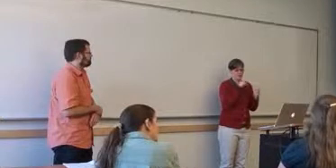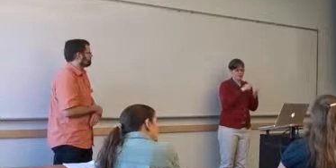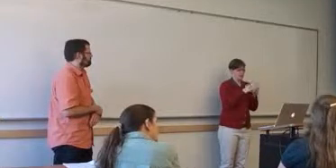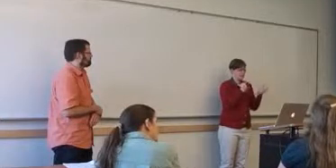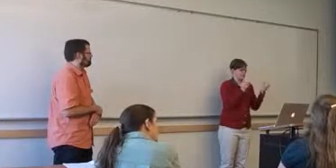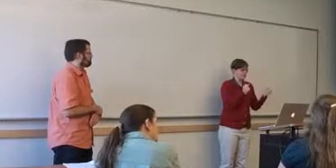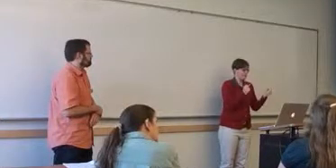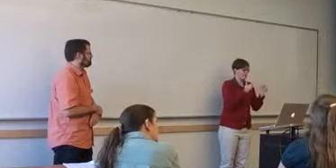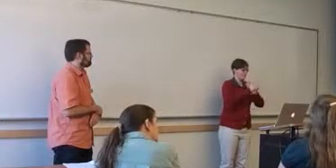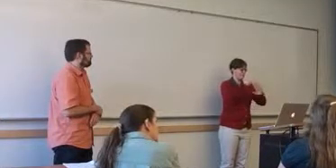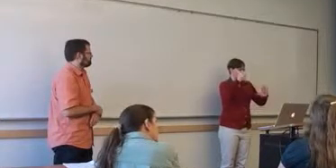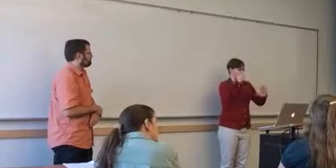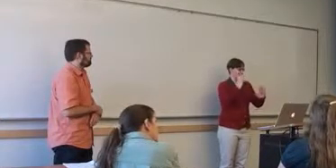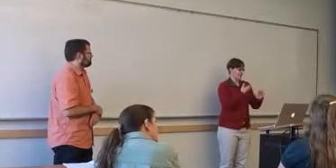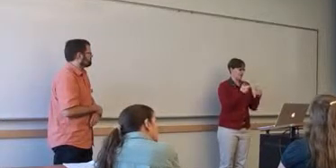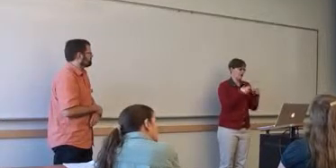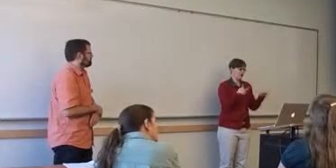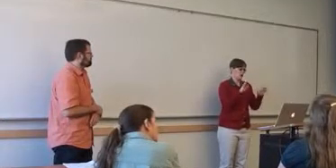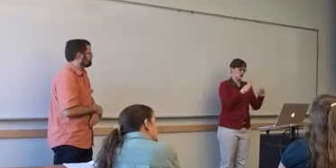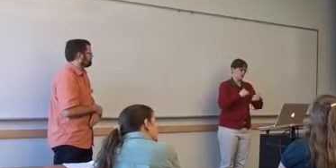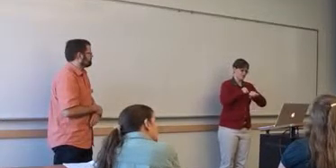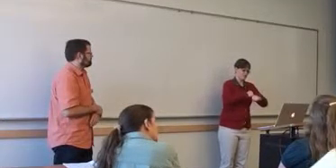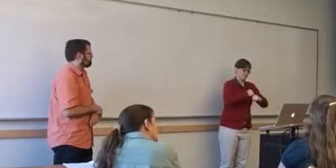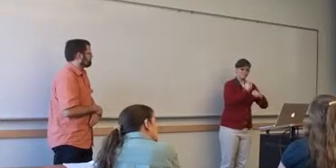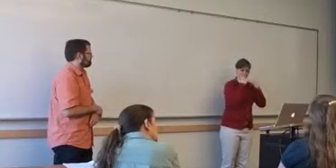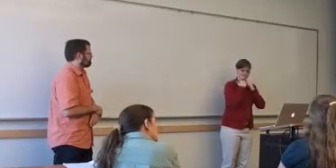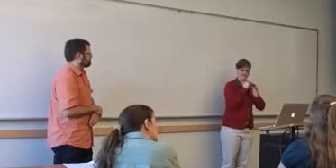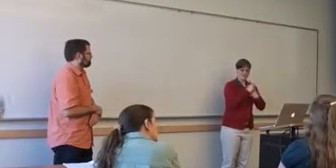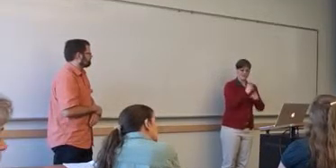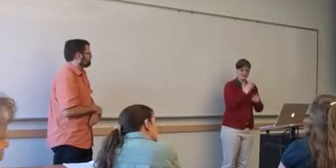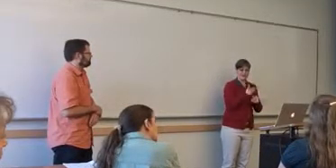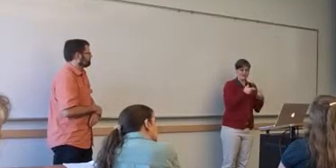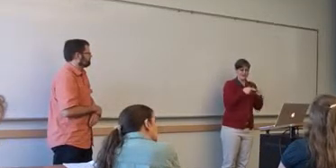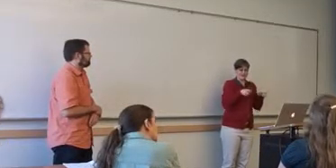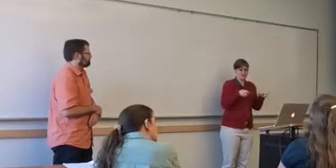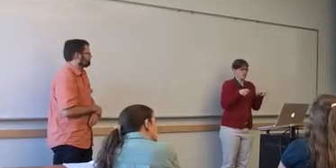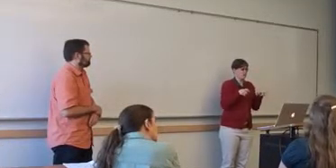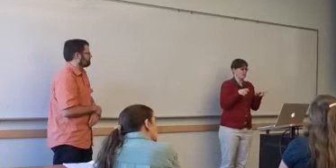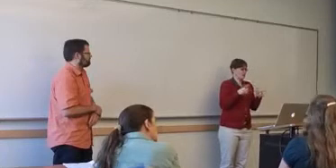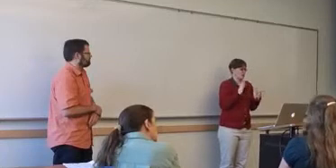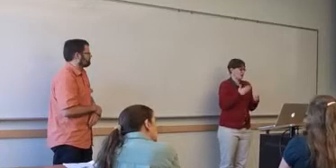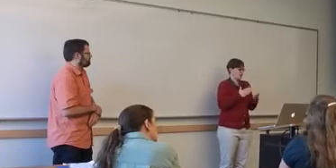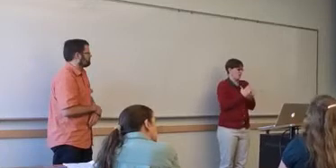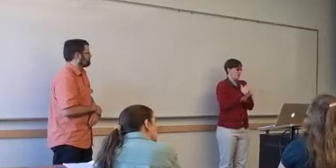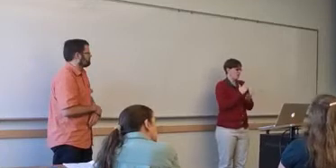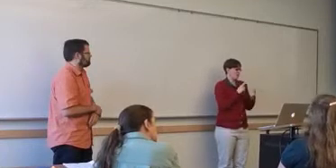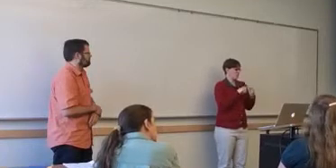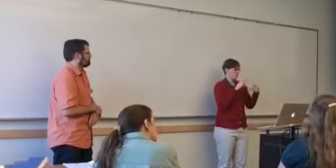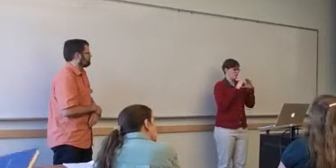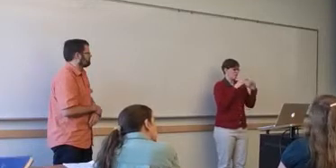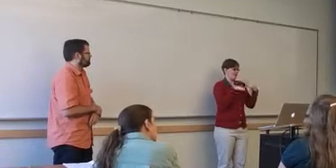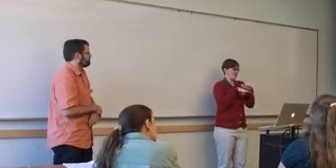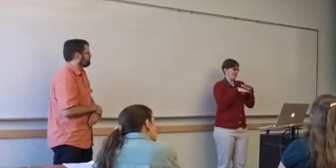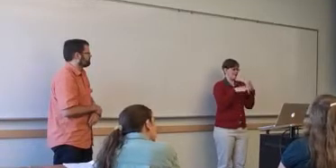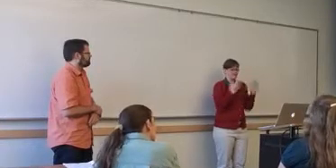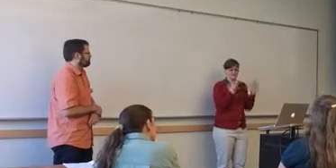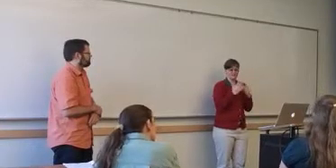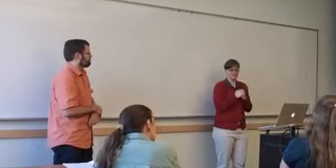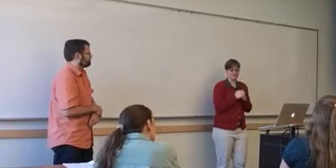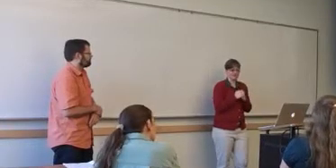that deaf people should not learn sign, that they want to take away our language. But no, we value it. It's our right to